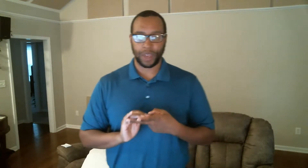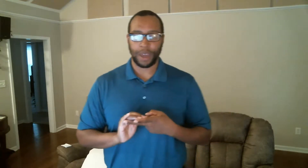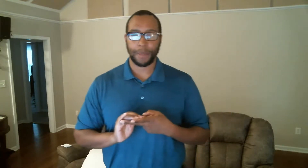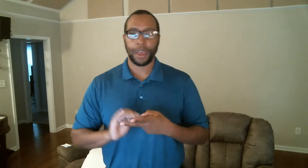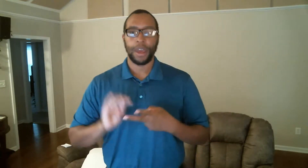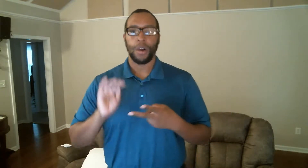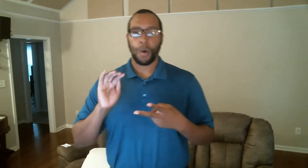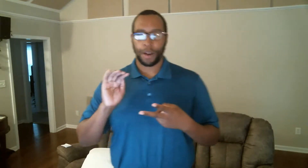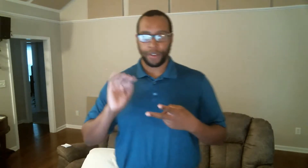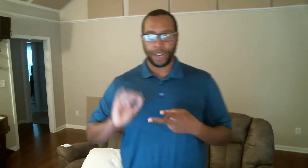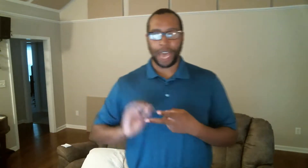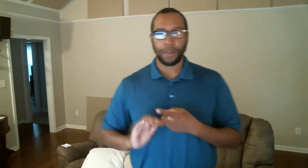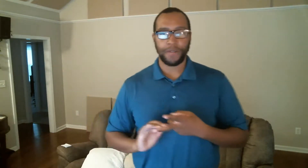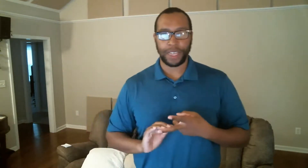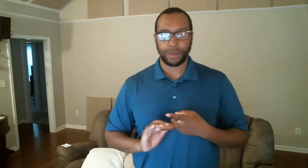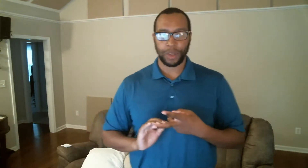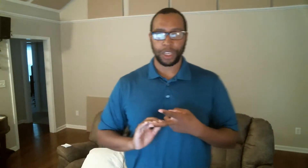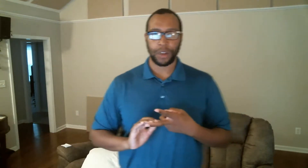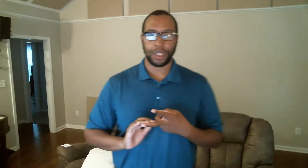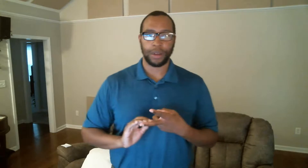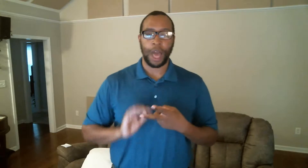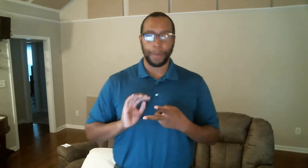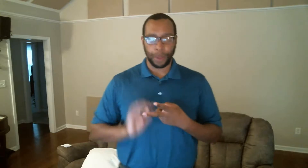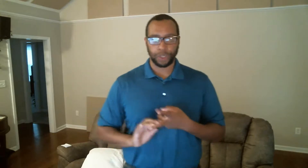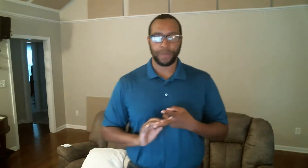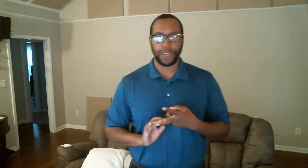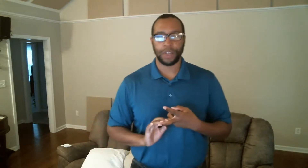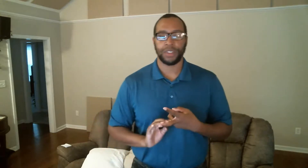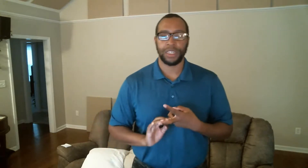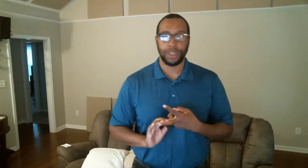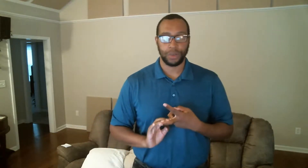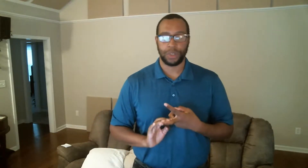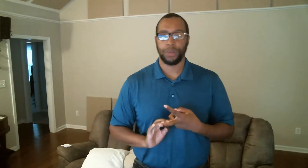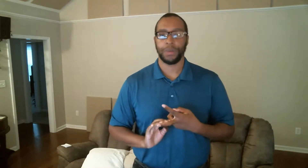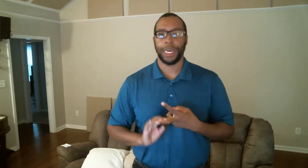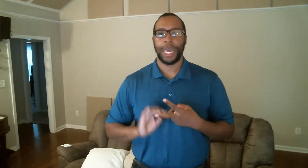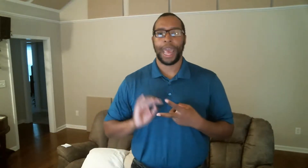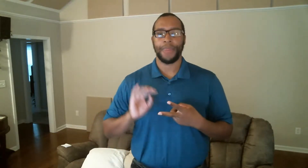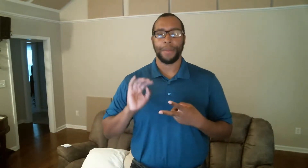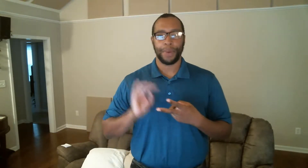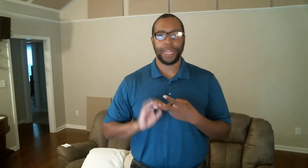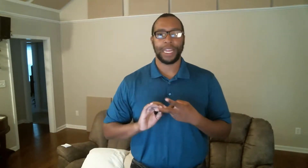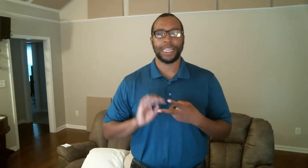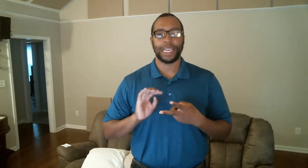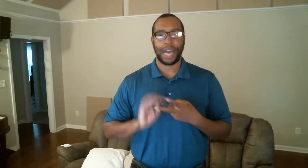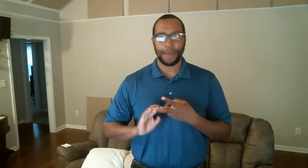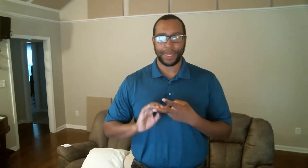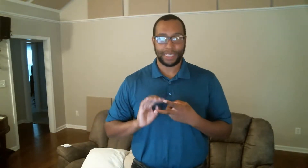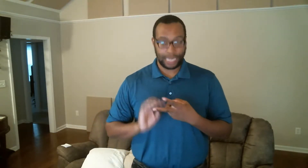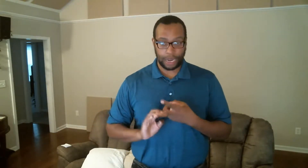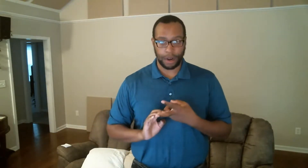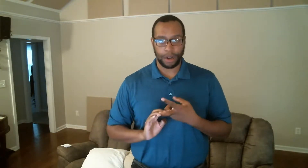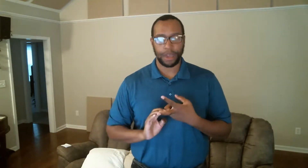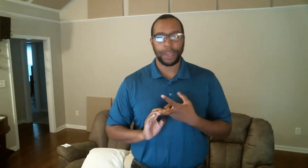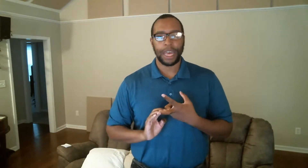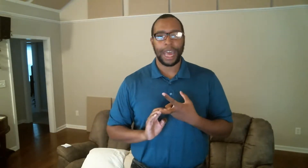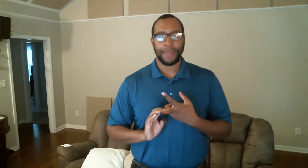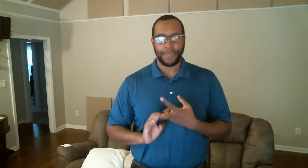Okay. Or if you're not on Facebook, you can upload your video to YouTube and then put it in the comments here. And